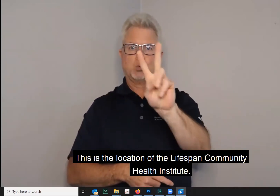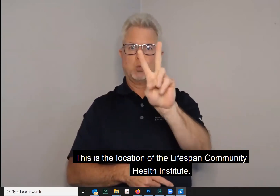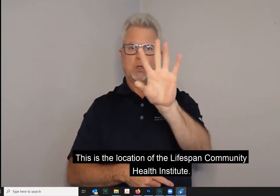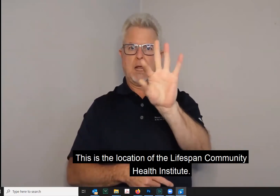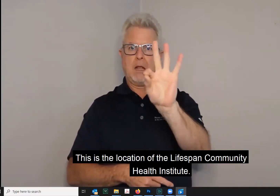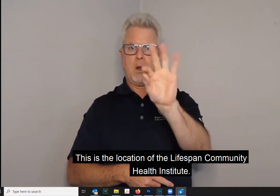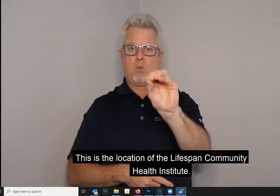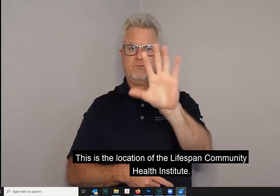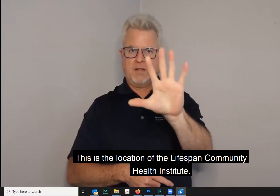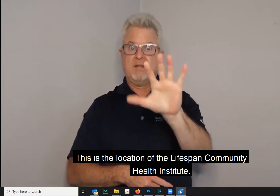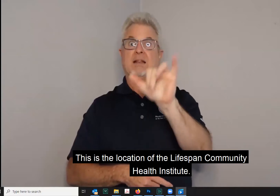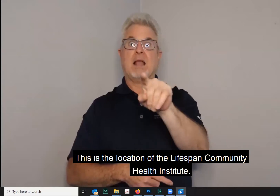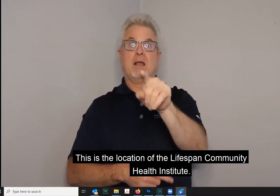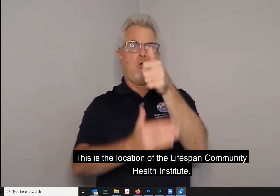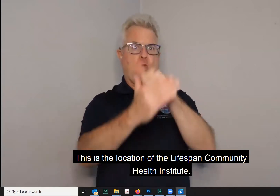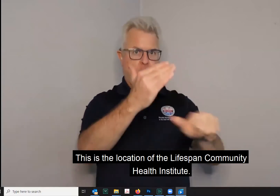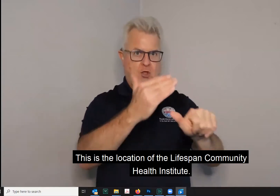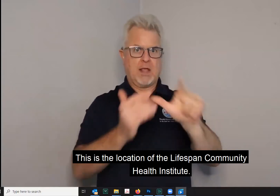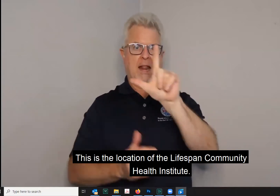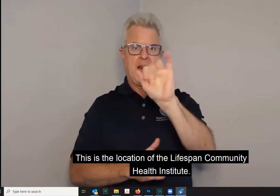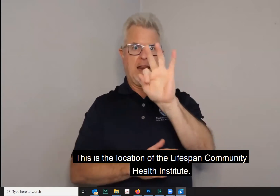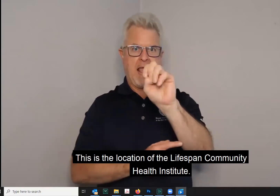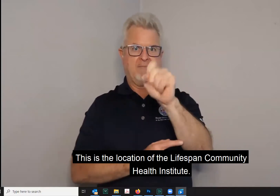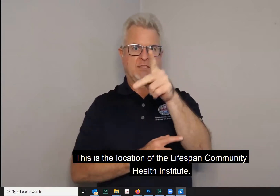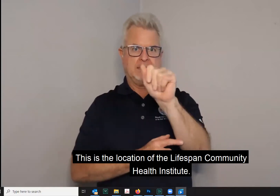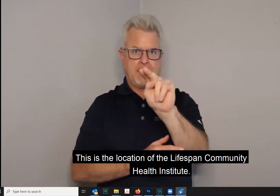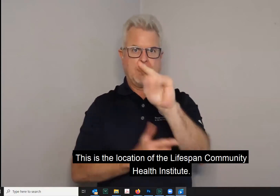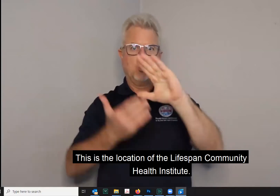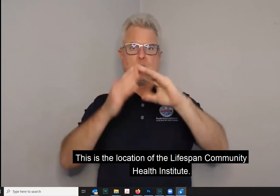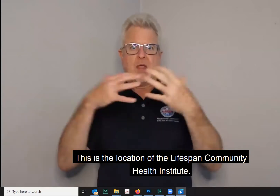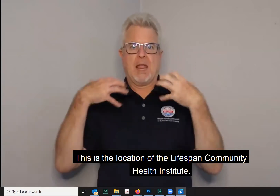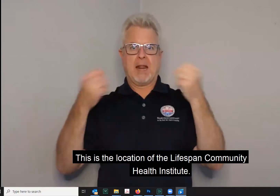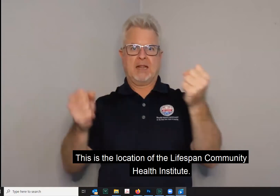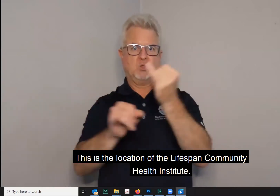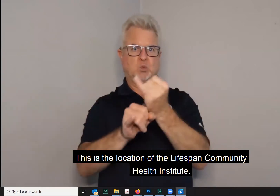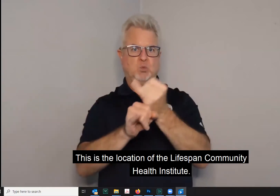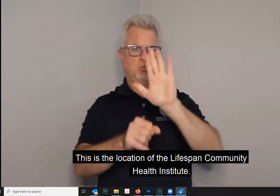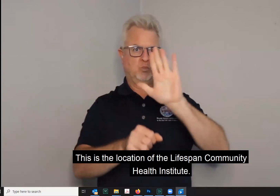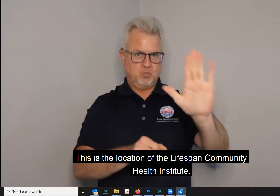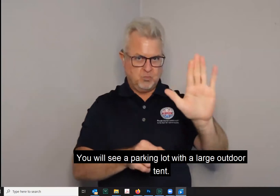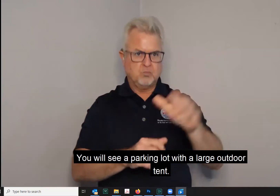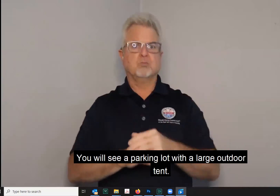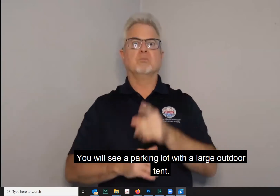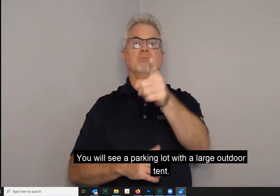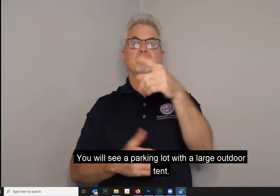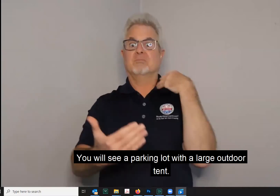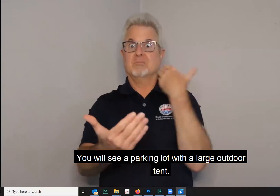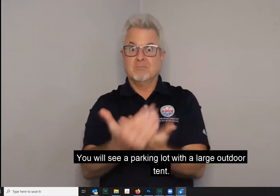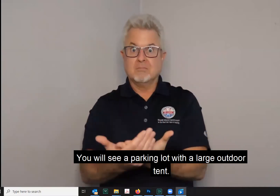Island, 02905. And that is the location of the Lifespan Community Health Institute.